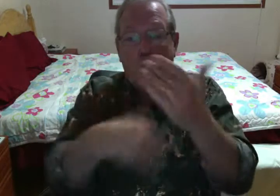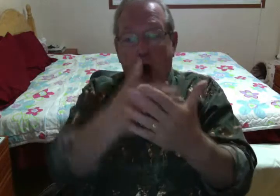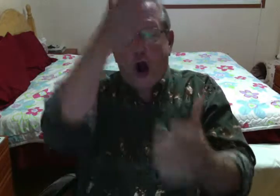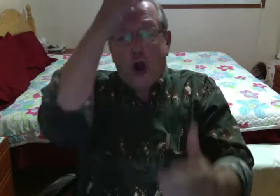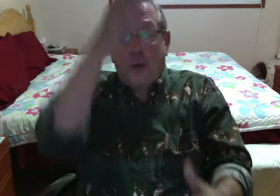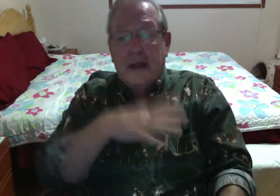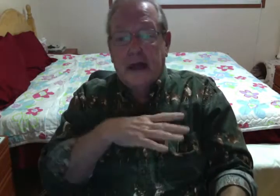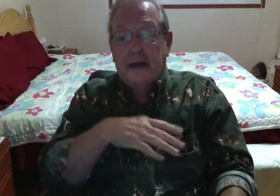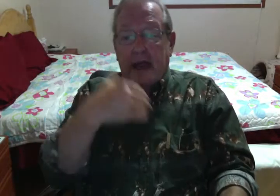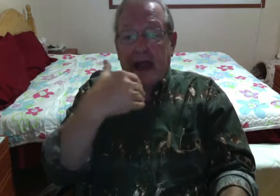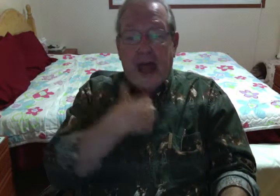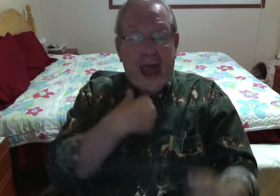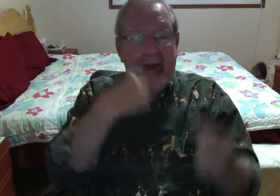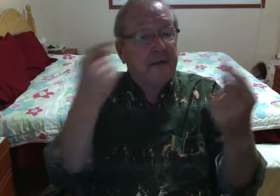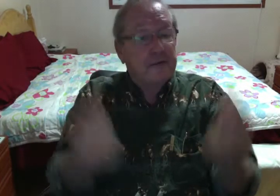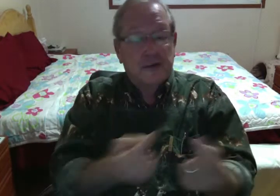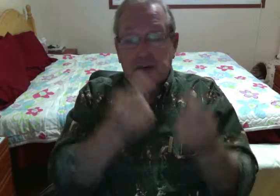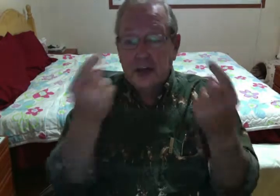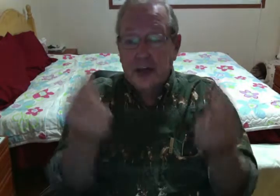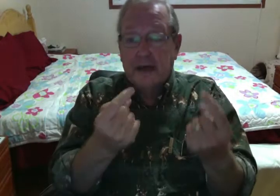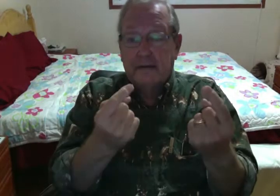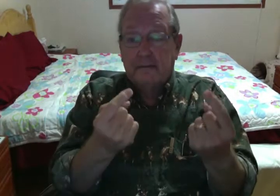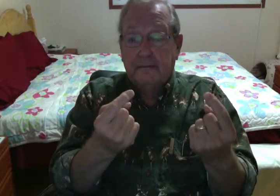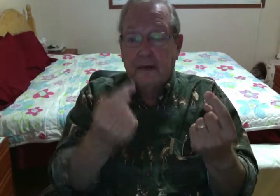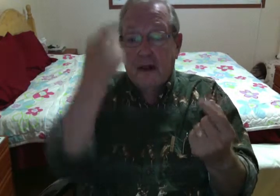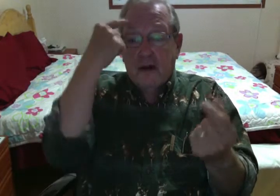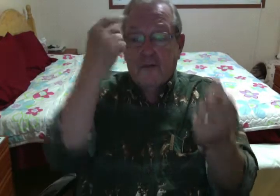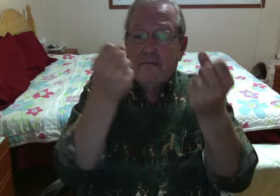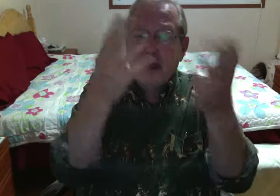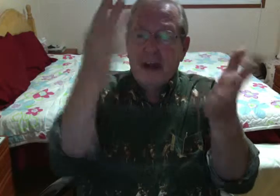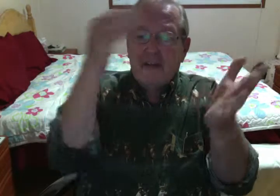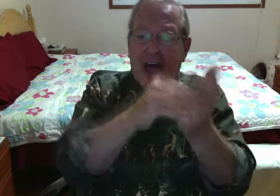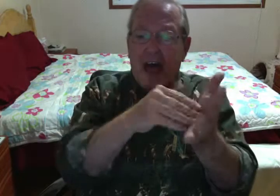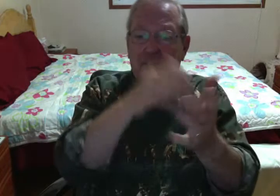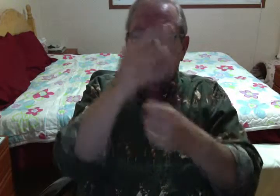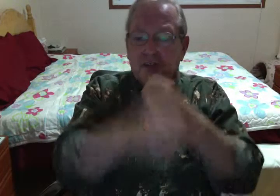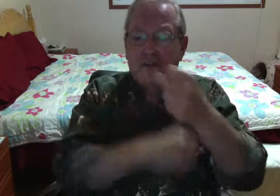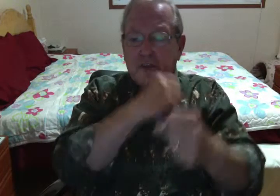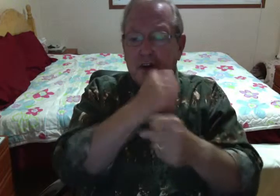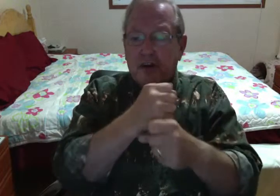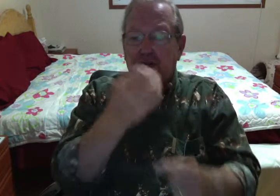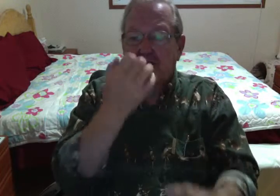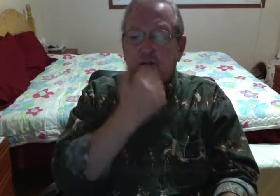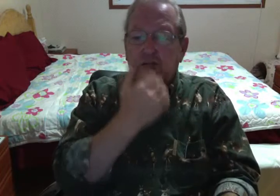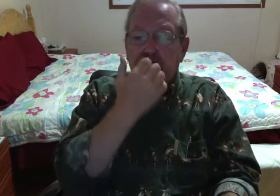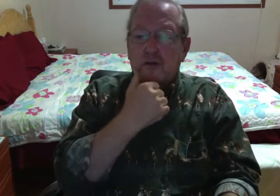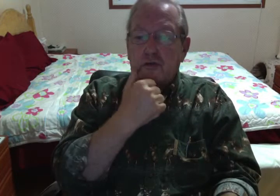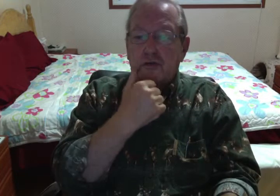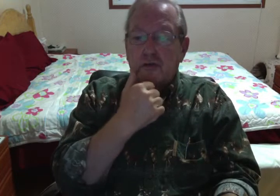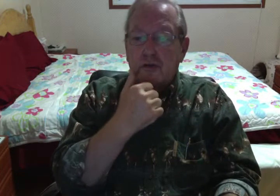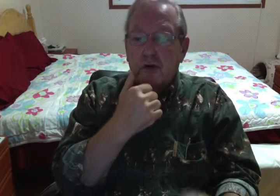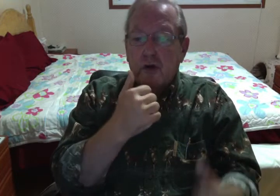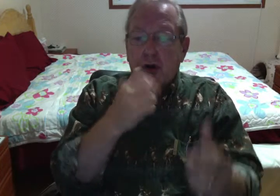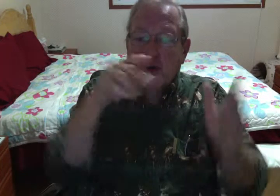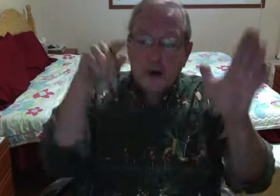all men have sin. For many thousands of years, the Jews would